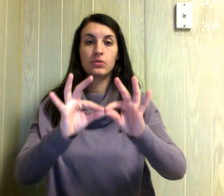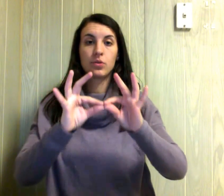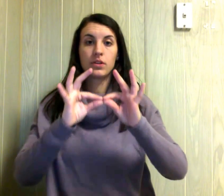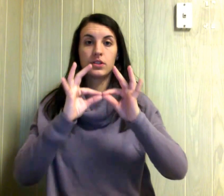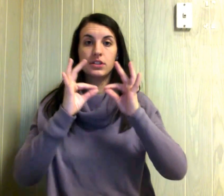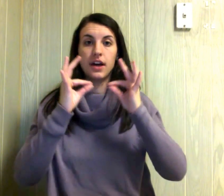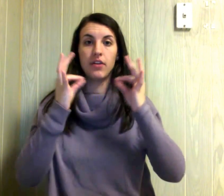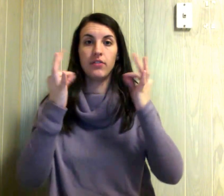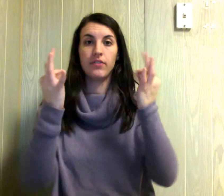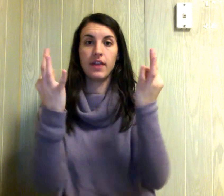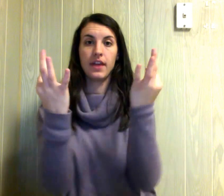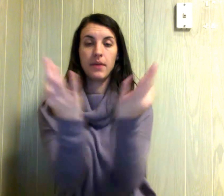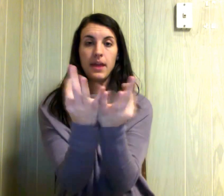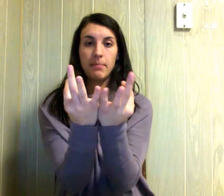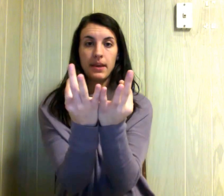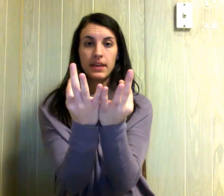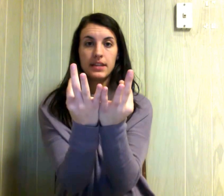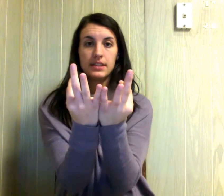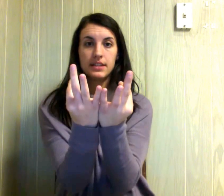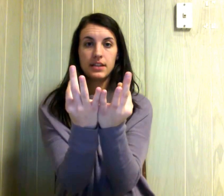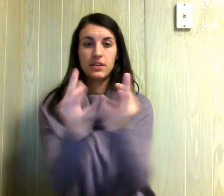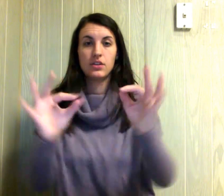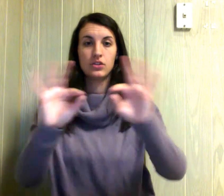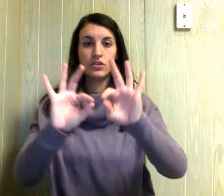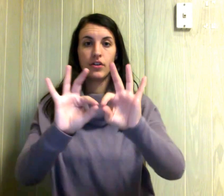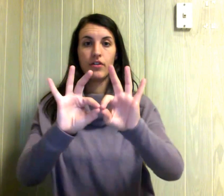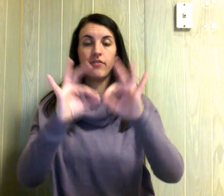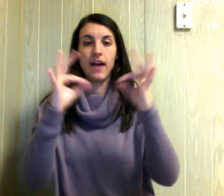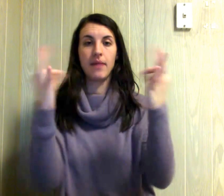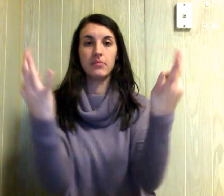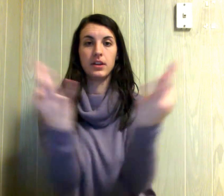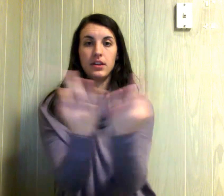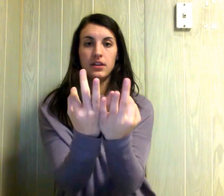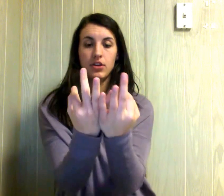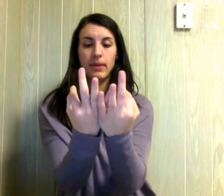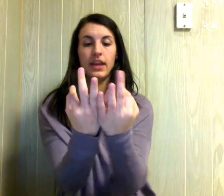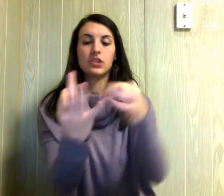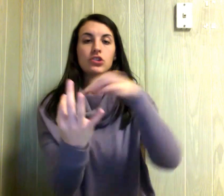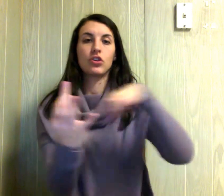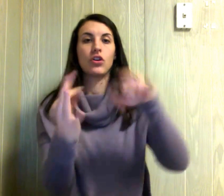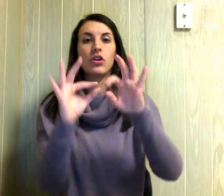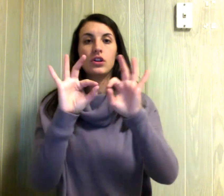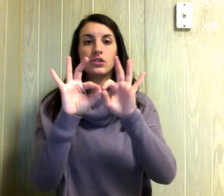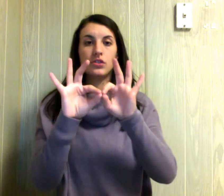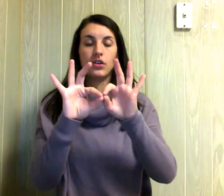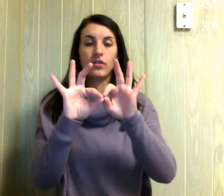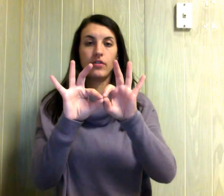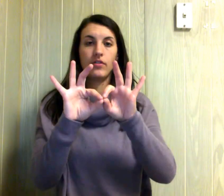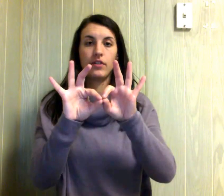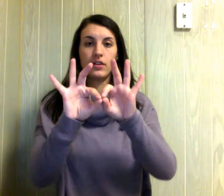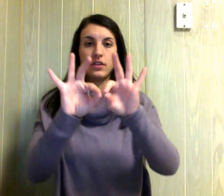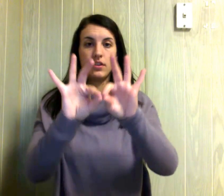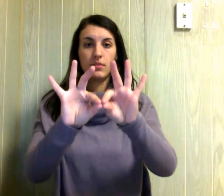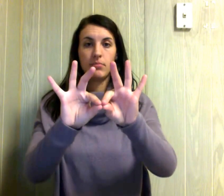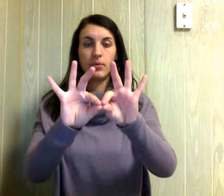towards yourself, and then hit pinkies. So family. And you're making a circle. So pointer finger